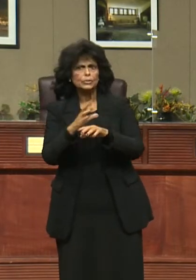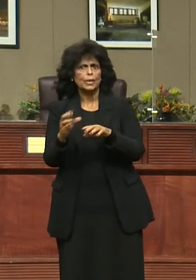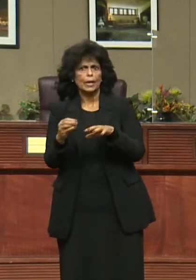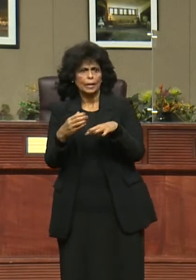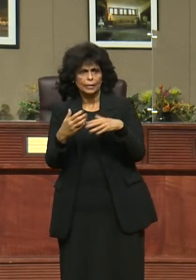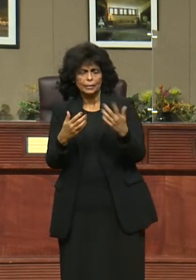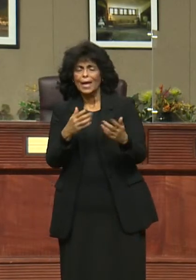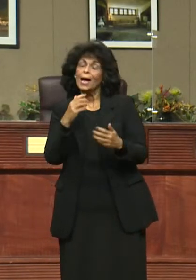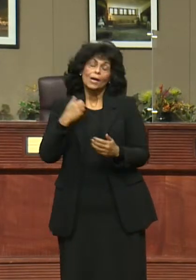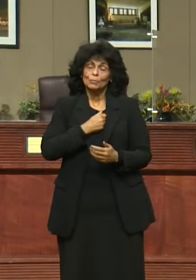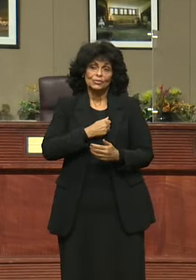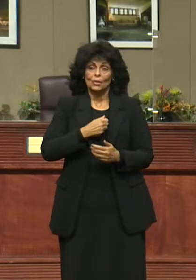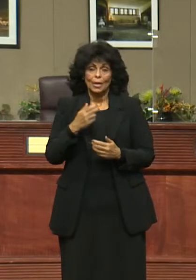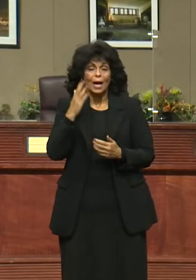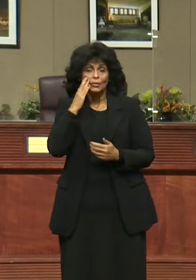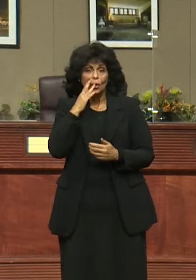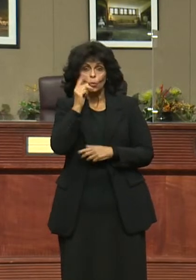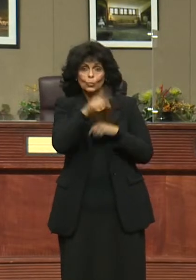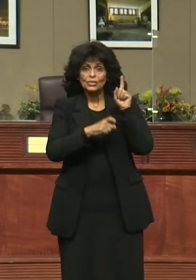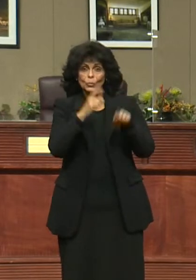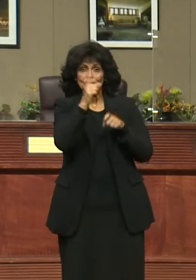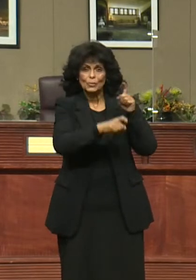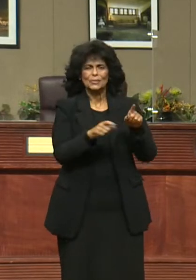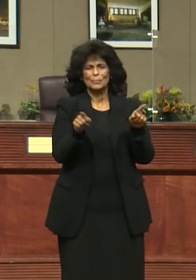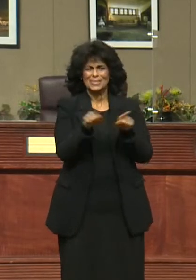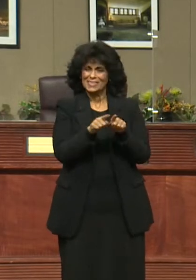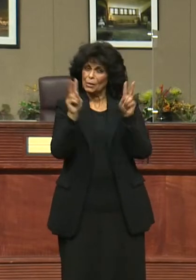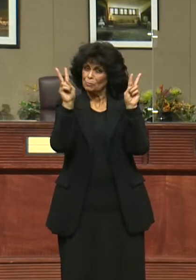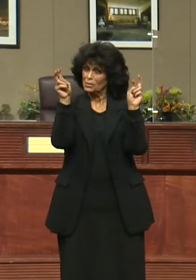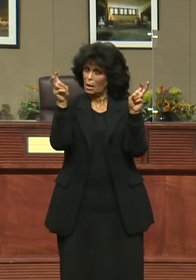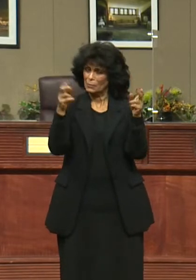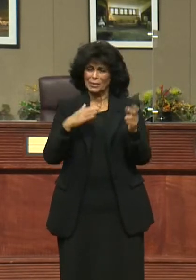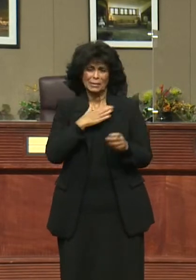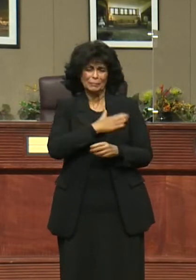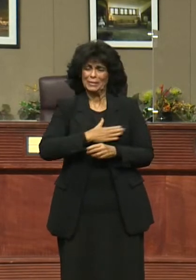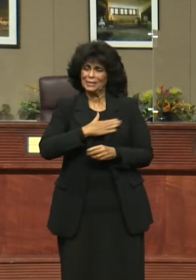Jeff. Please don't kick my butt.